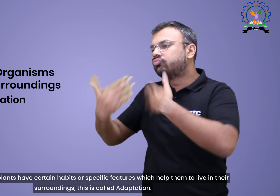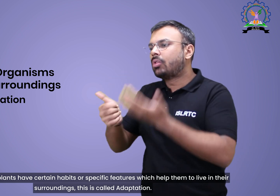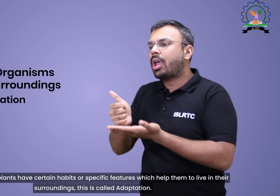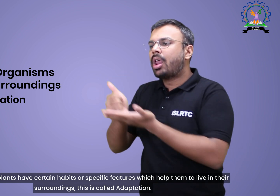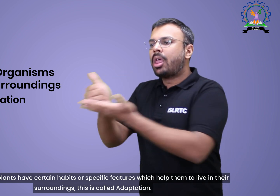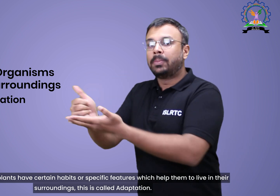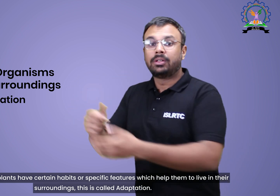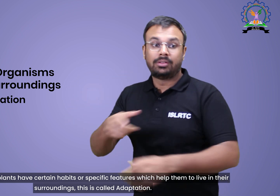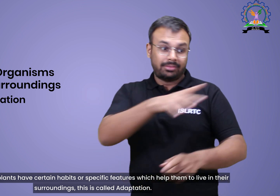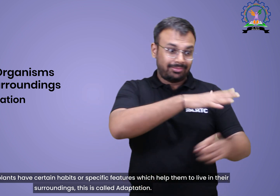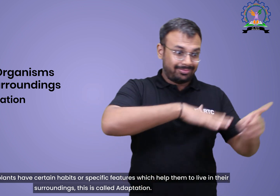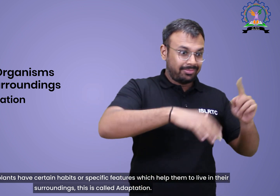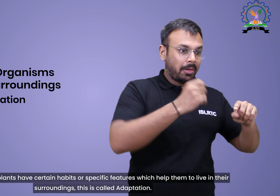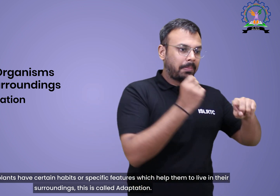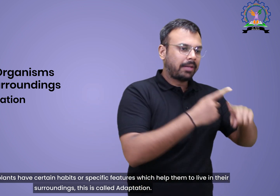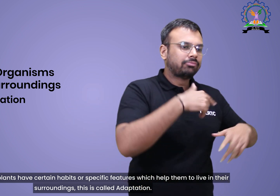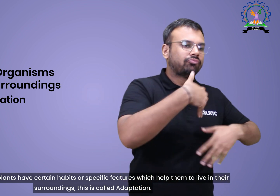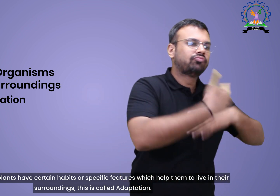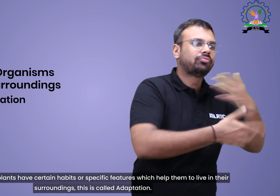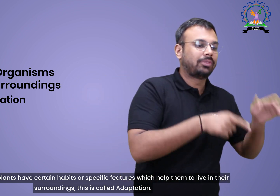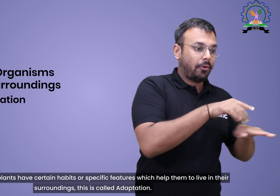called adaptation.